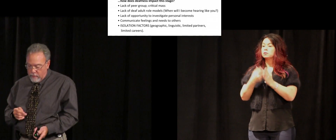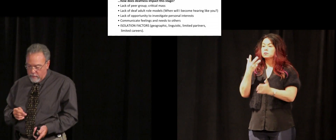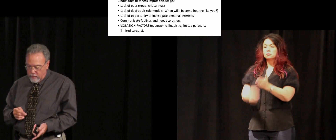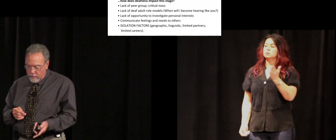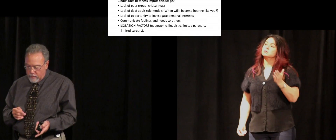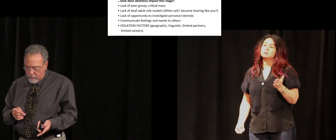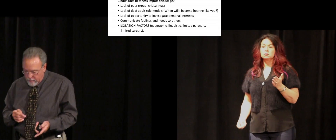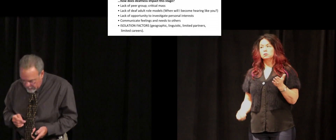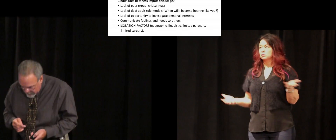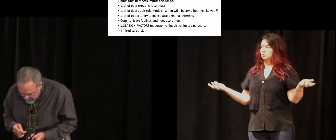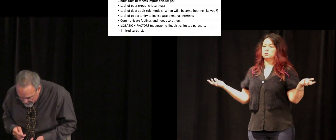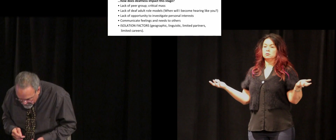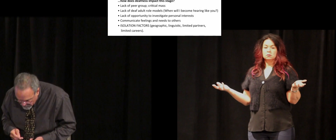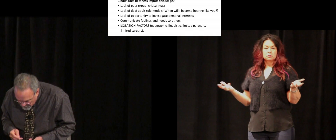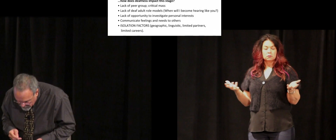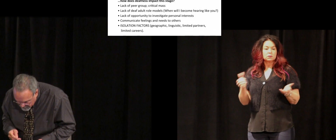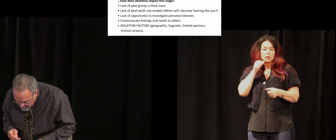And